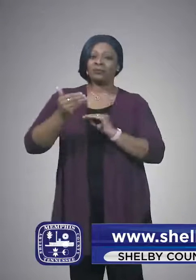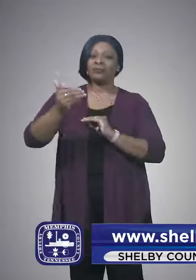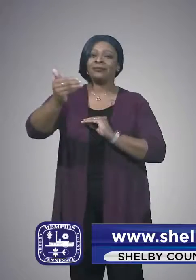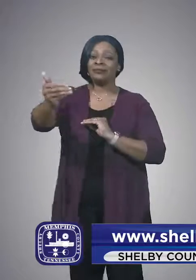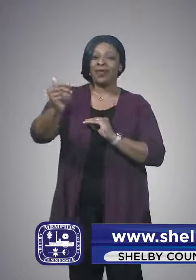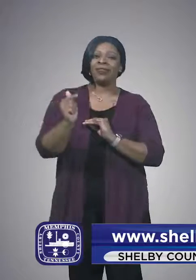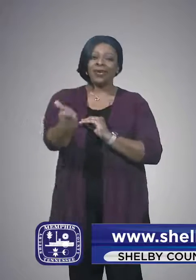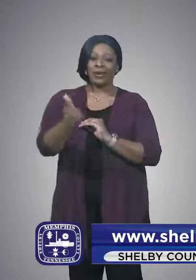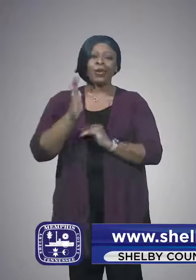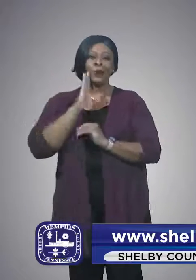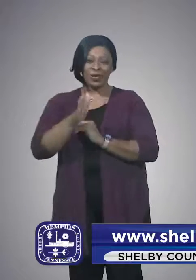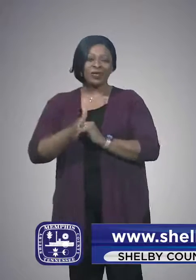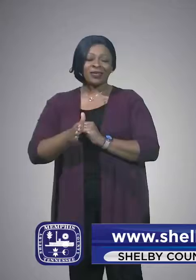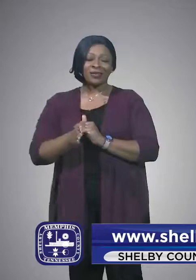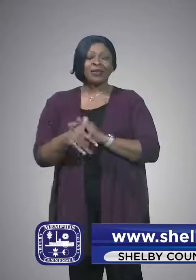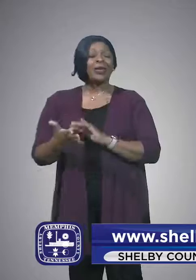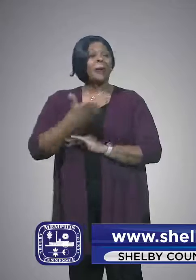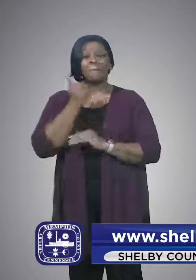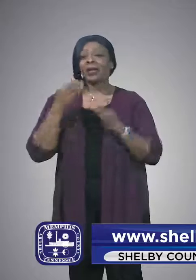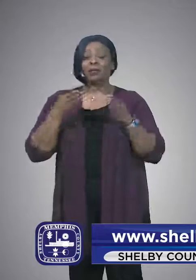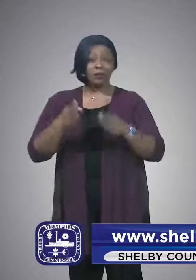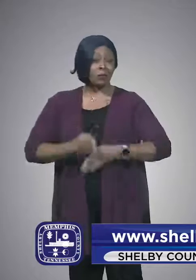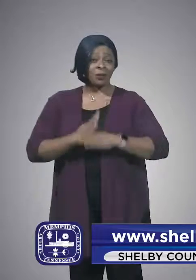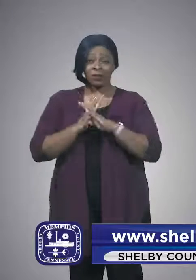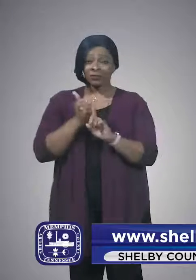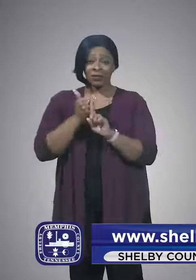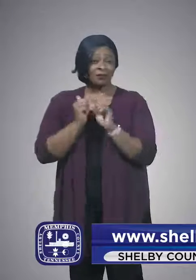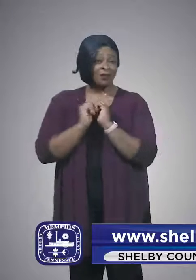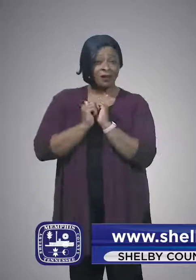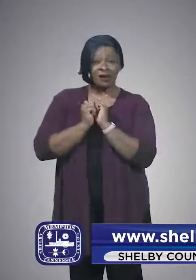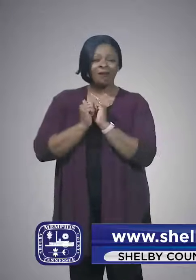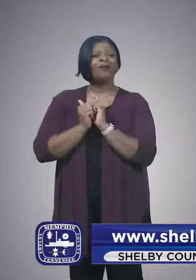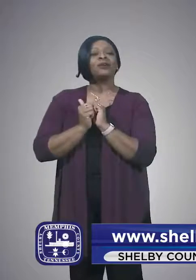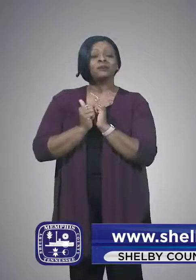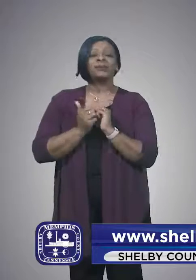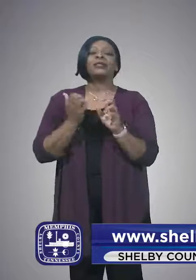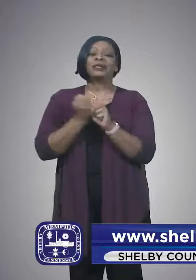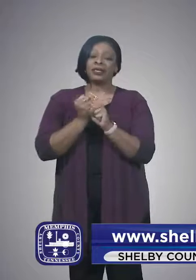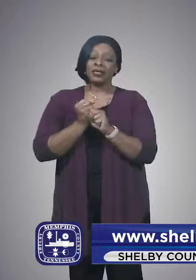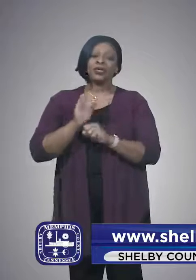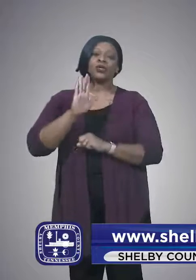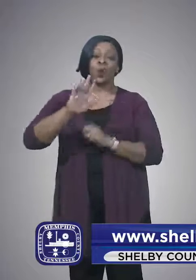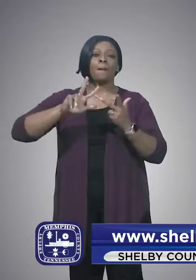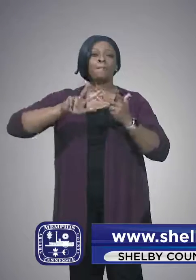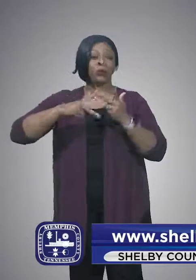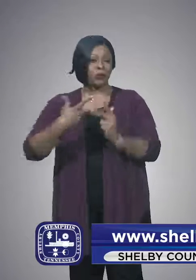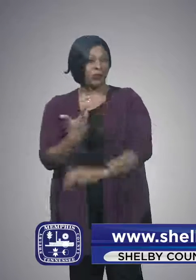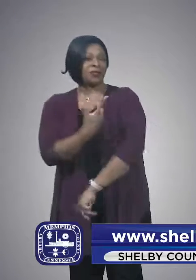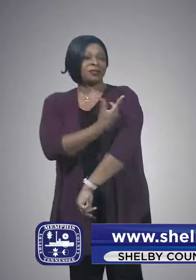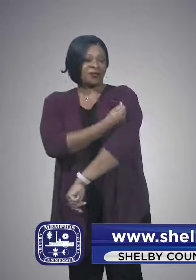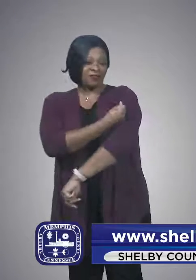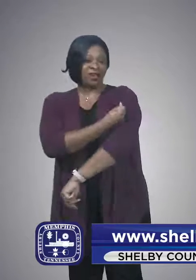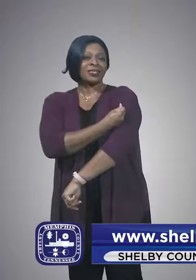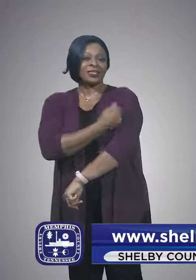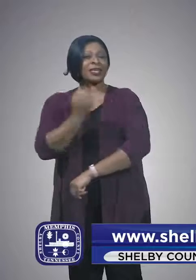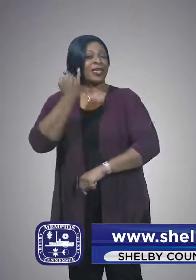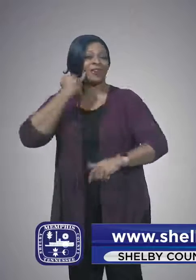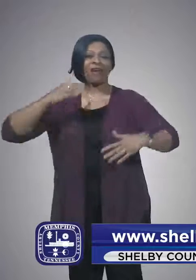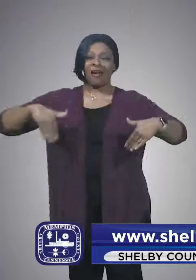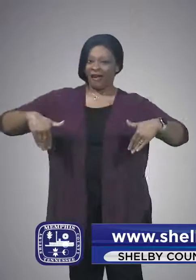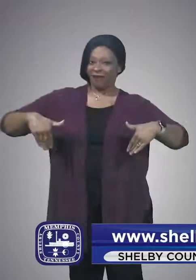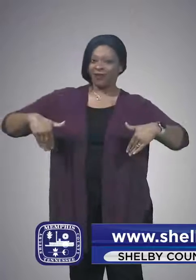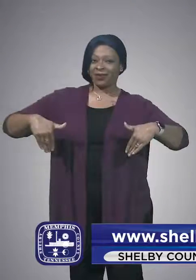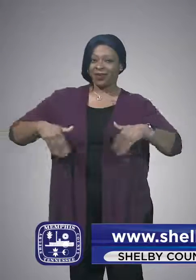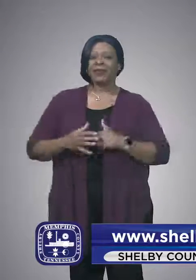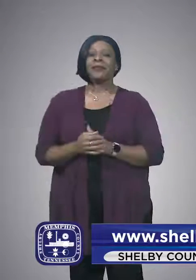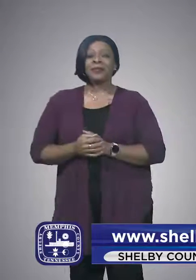weeks to come. So the best way to protect yourself is to get a booster dose of vaccine if you have not already done